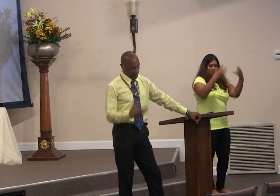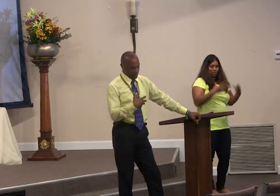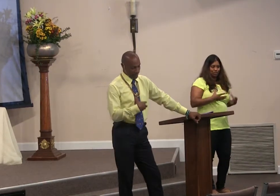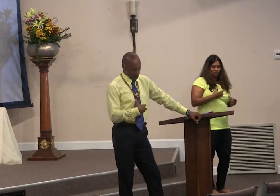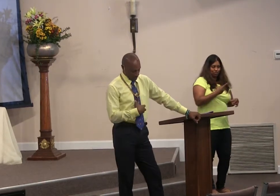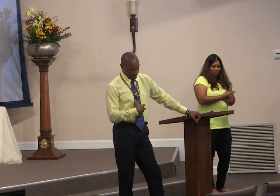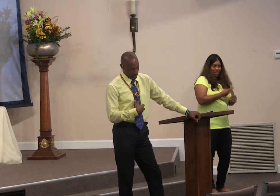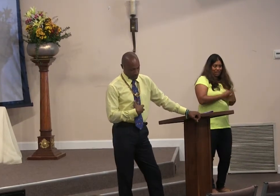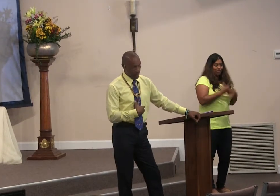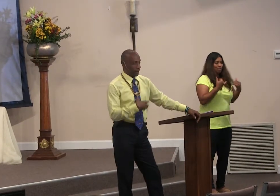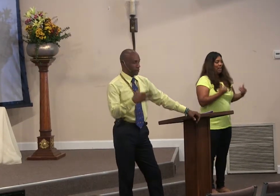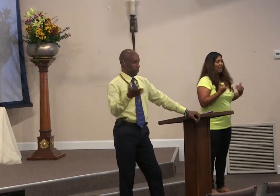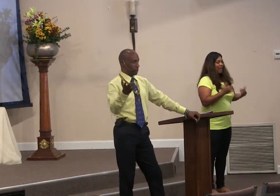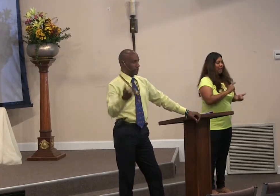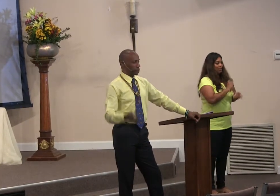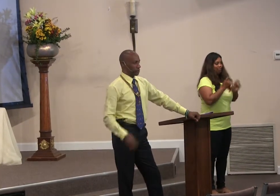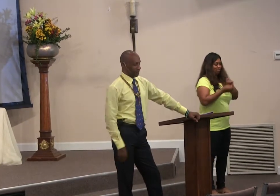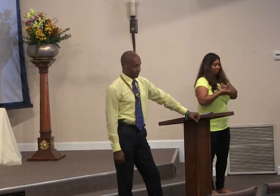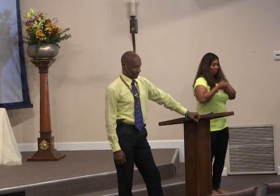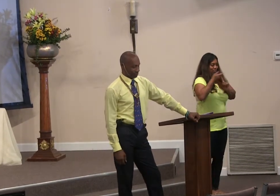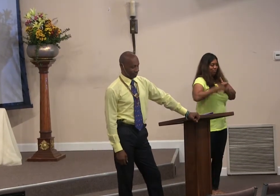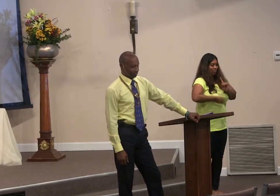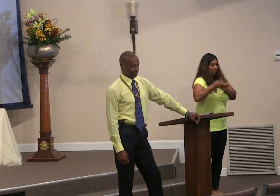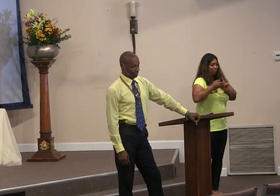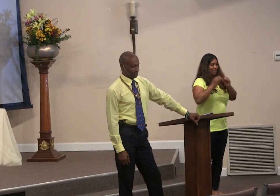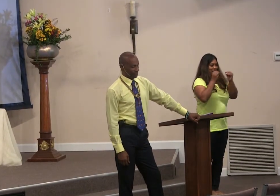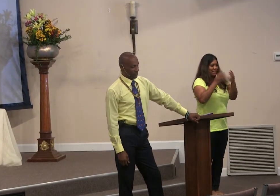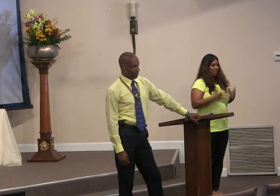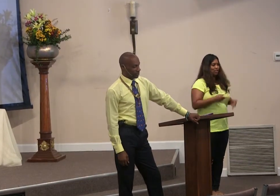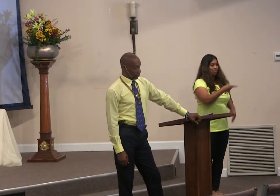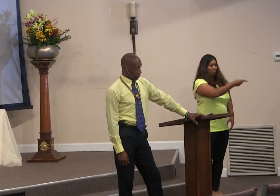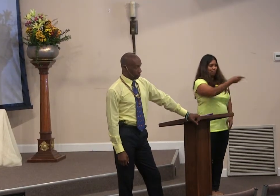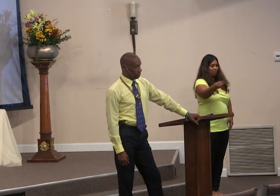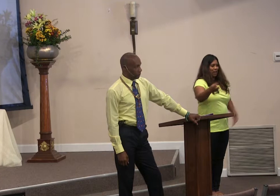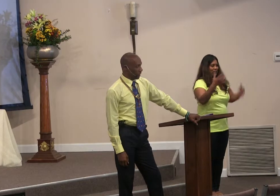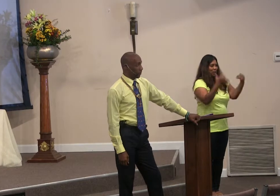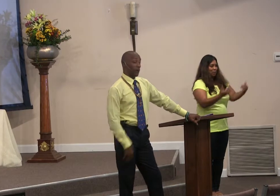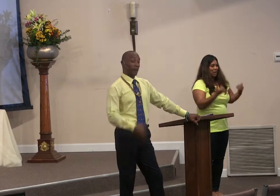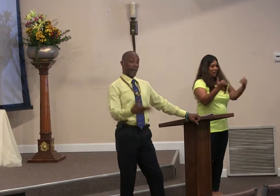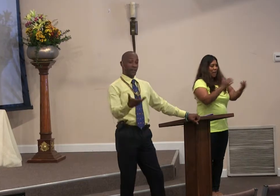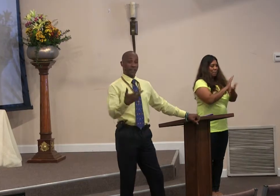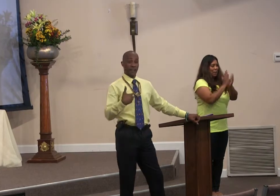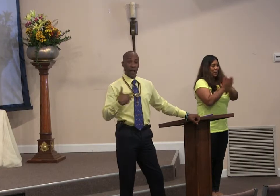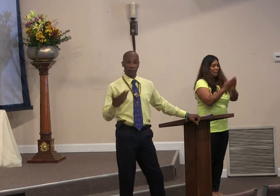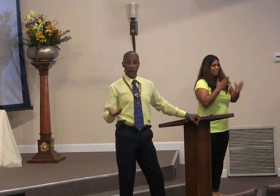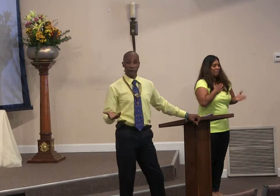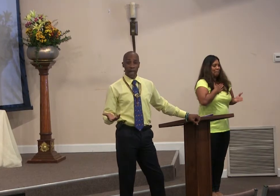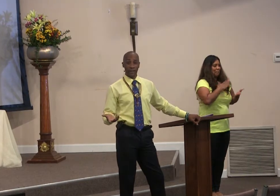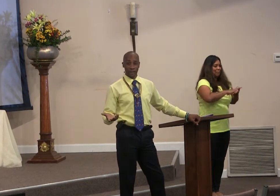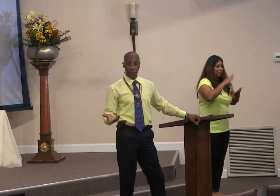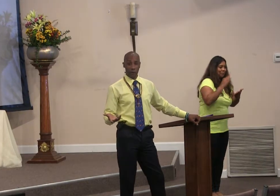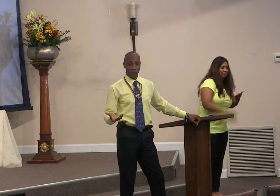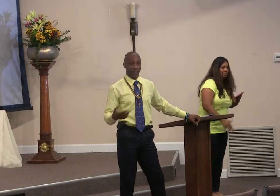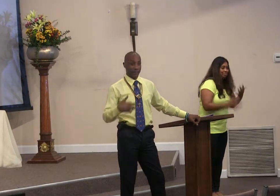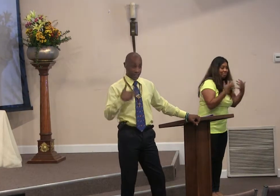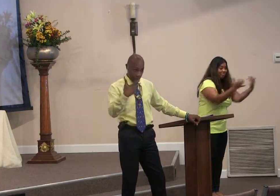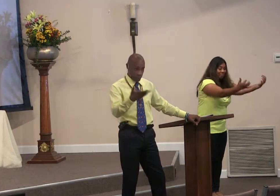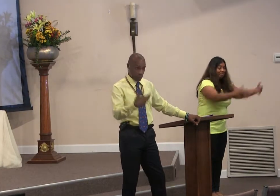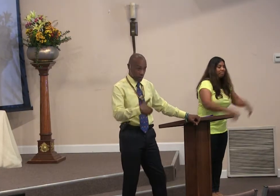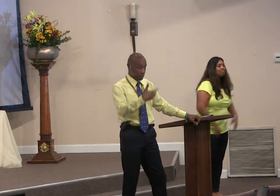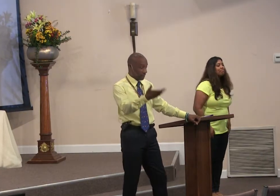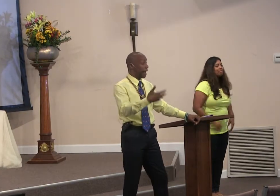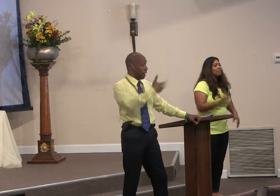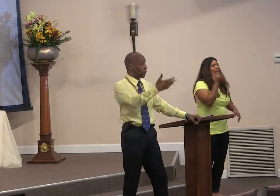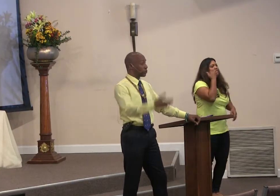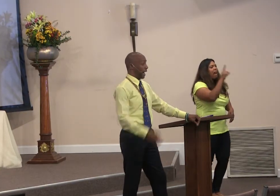is possessing me, and you are my students. So, there are occasionally times when I will ask a question, and it's a